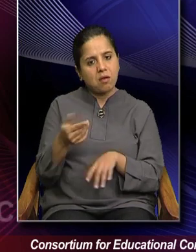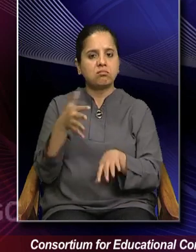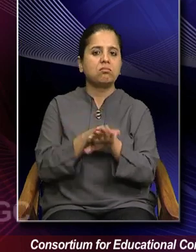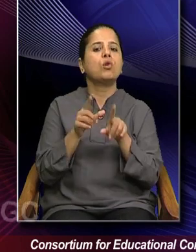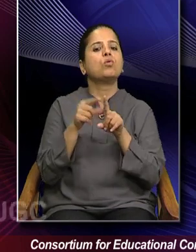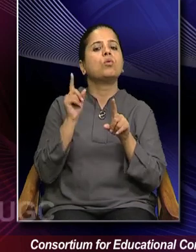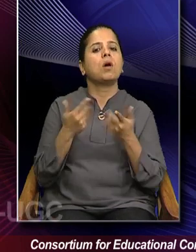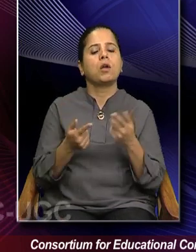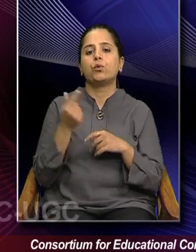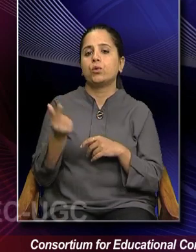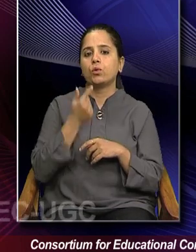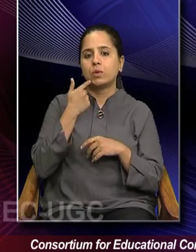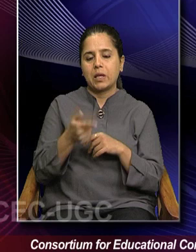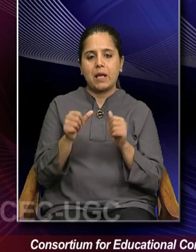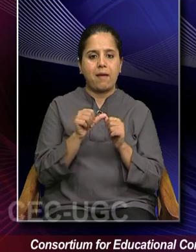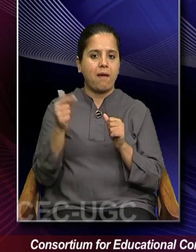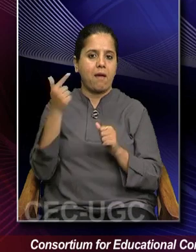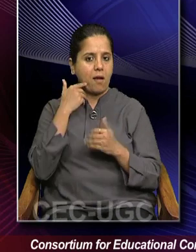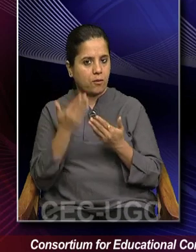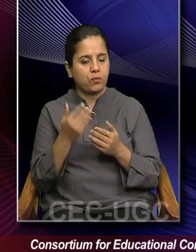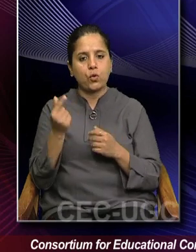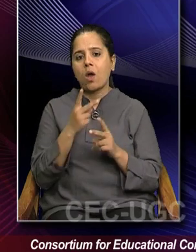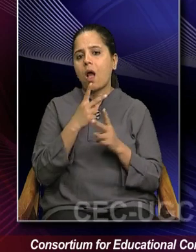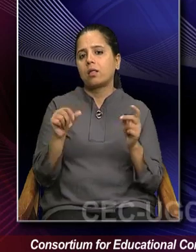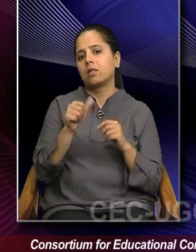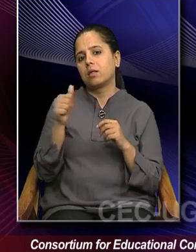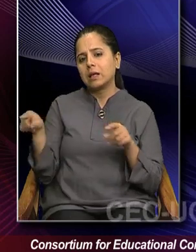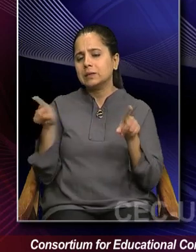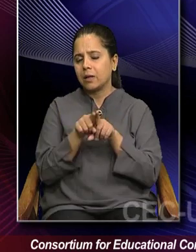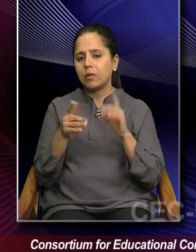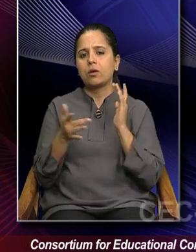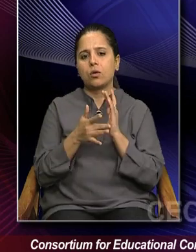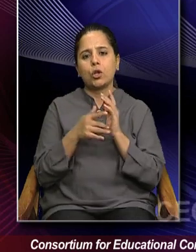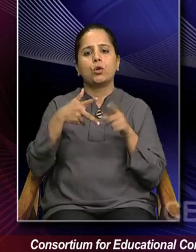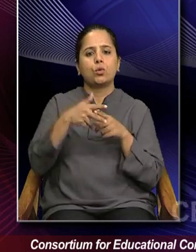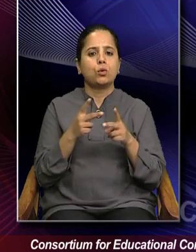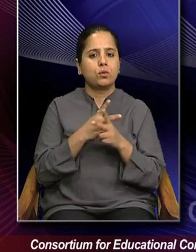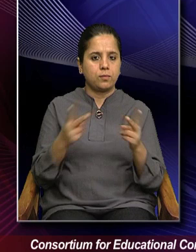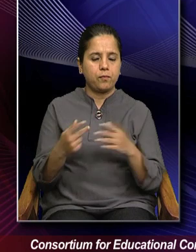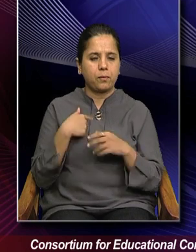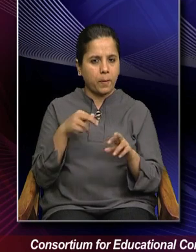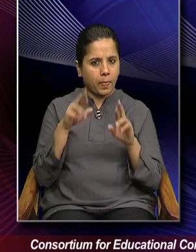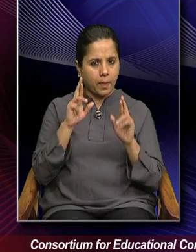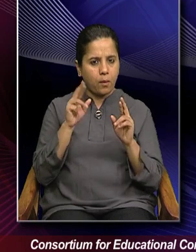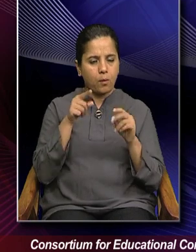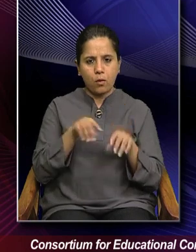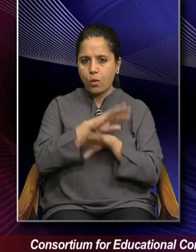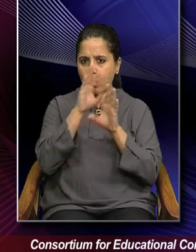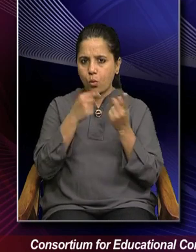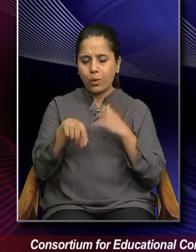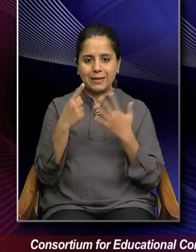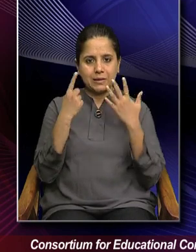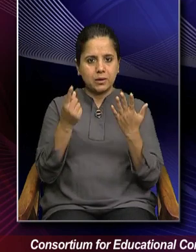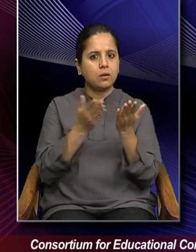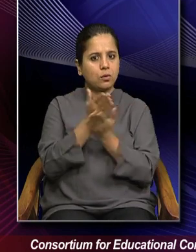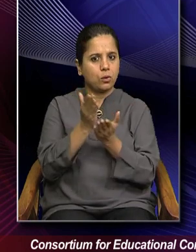implemented using AI and other similar digital tools. I hope all these 6